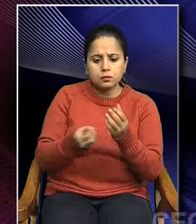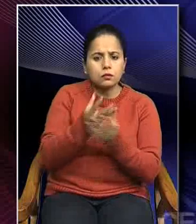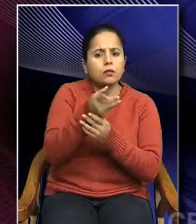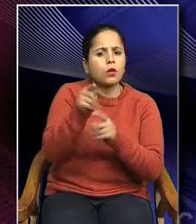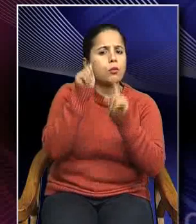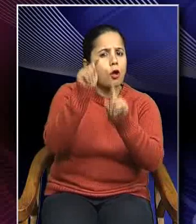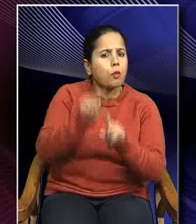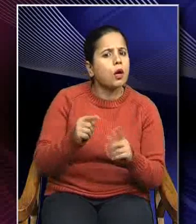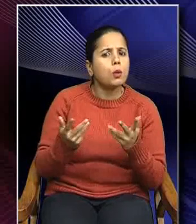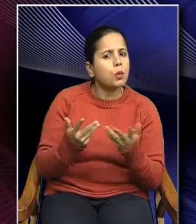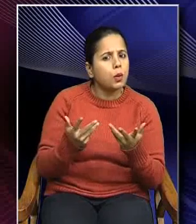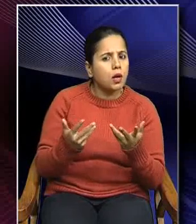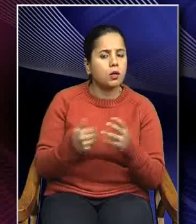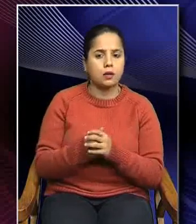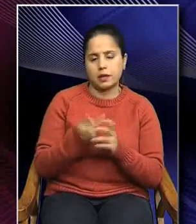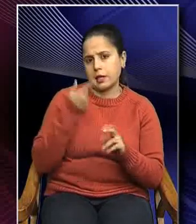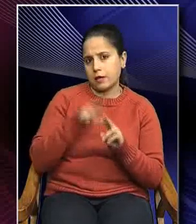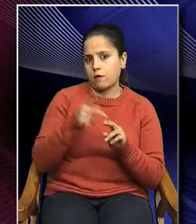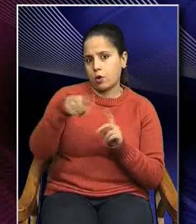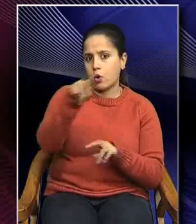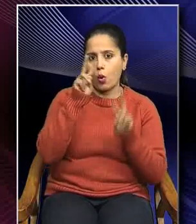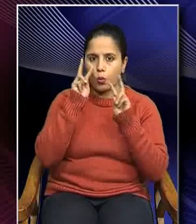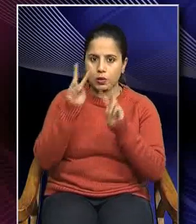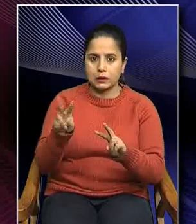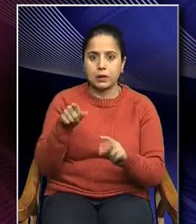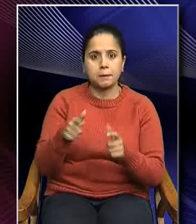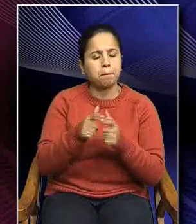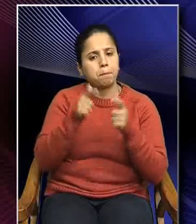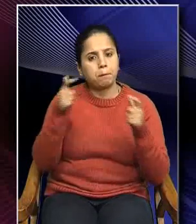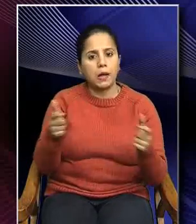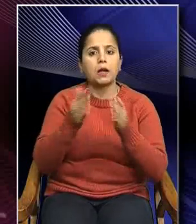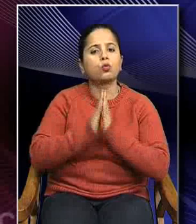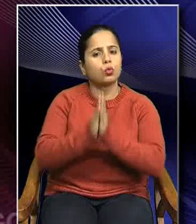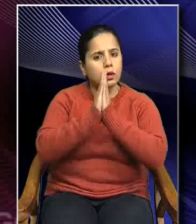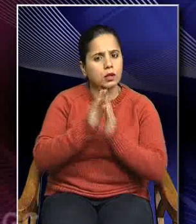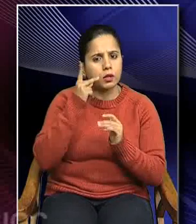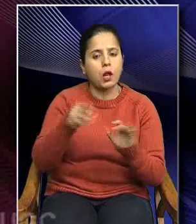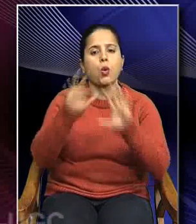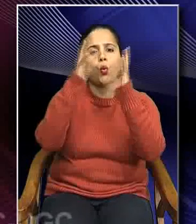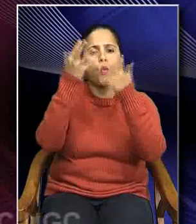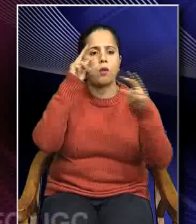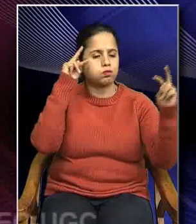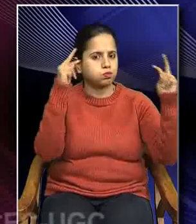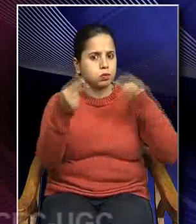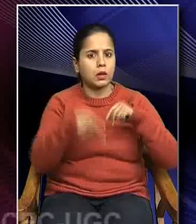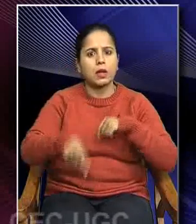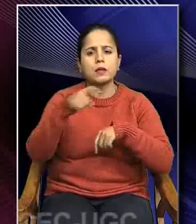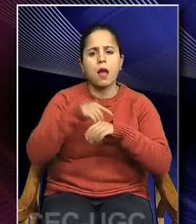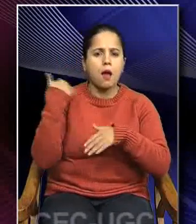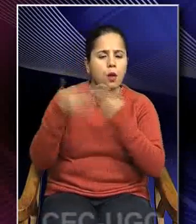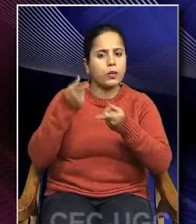issues? If you look at the major religions the world over, across time in